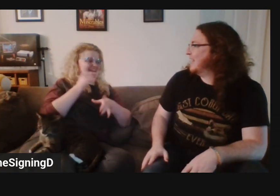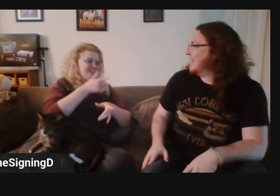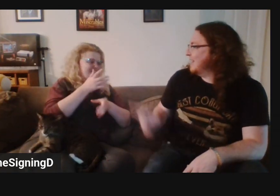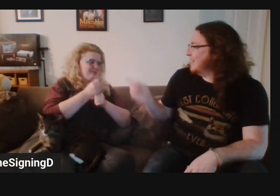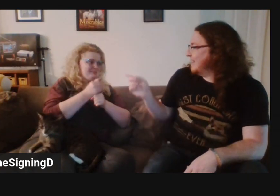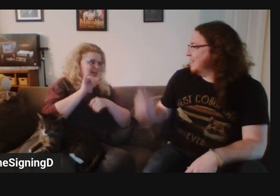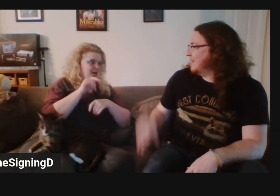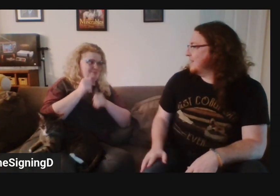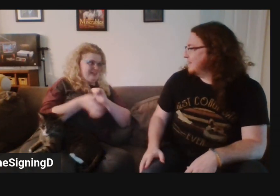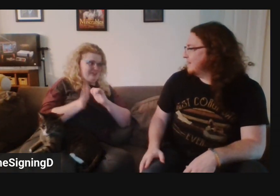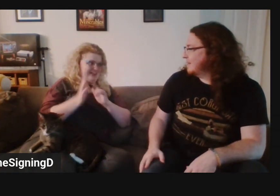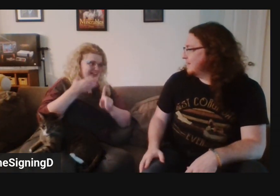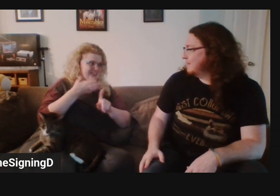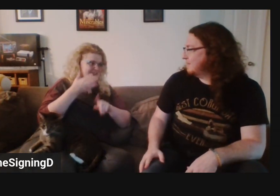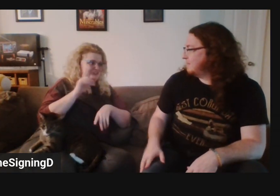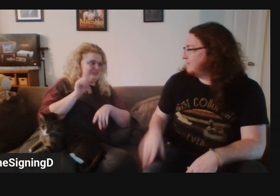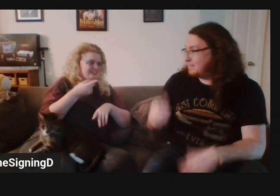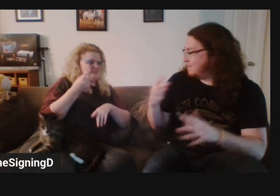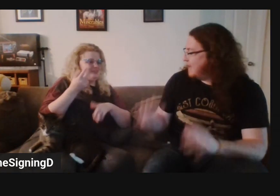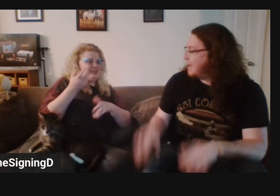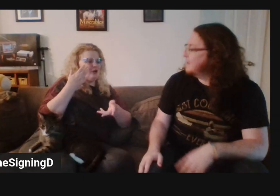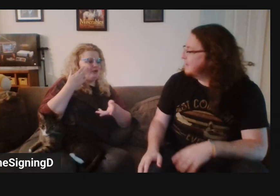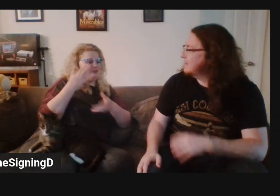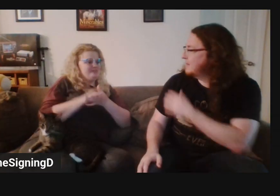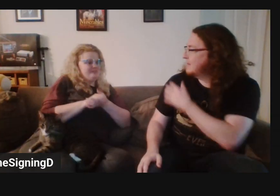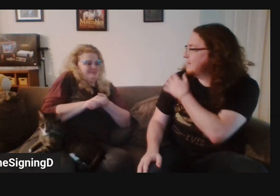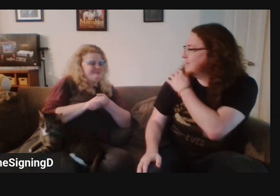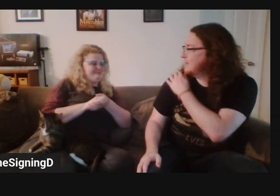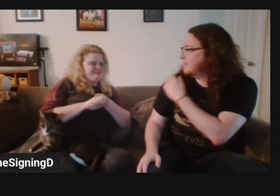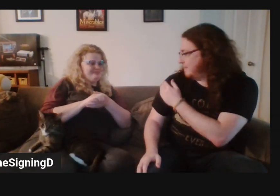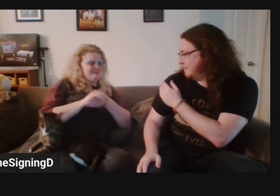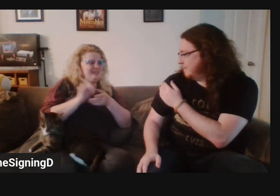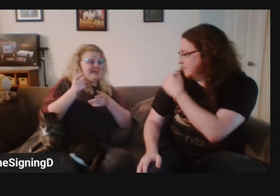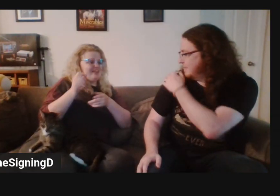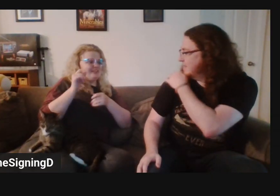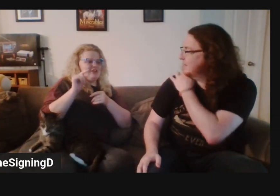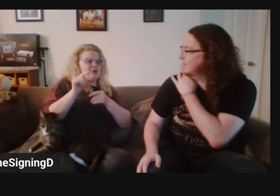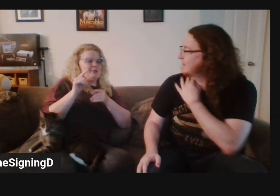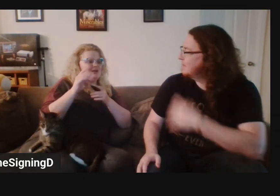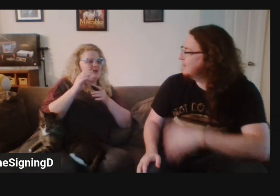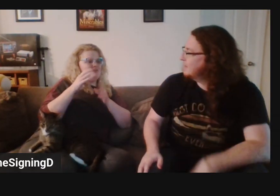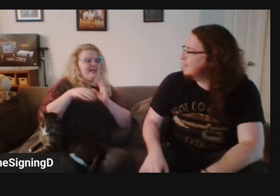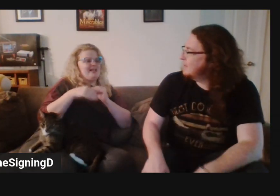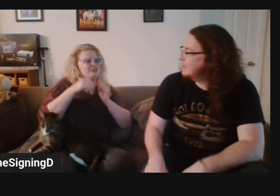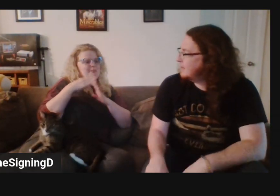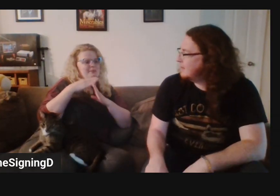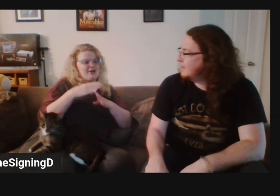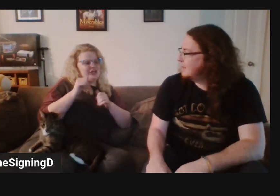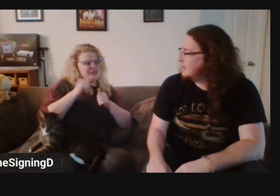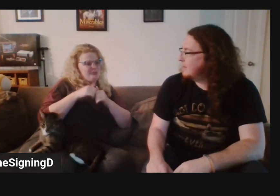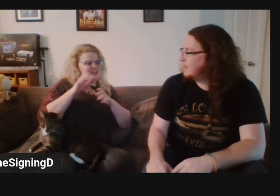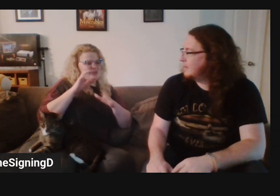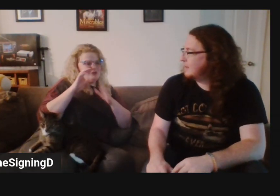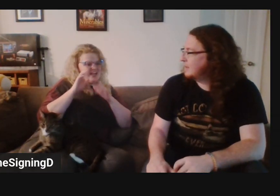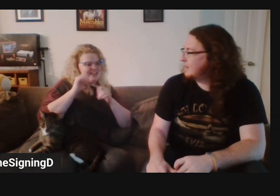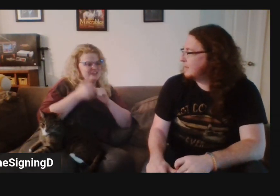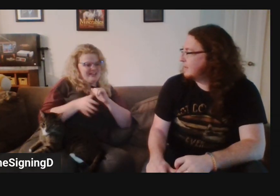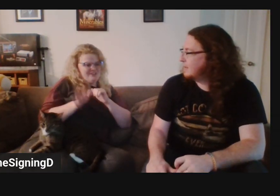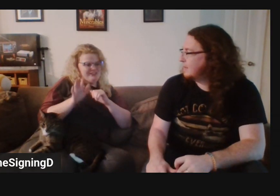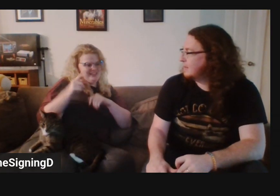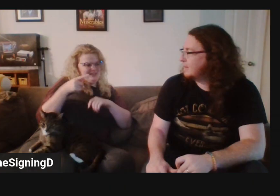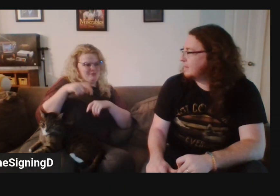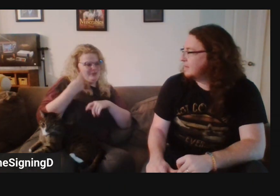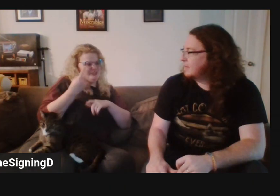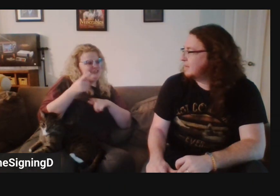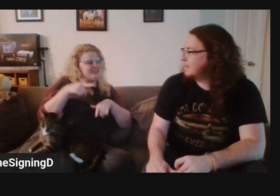it. We summed it up right now. Just, Yeah. you know, just a little bit of an extra barrier with communication